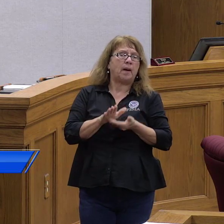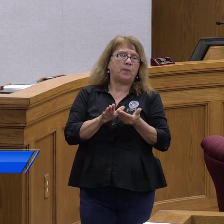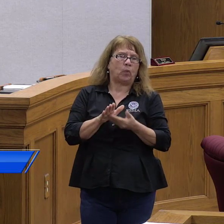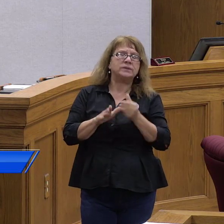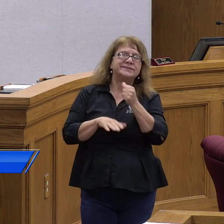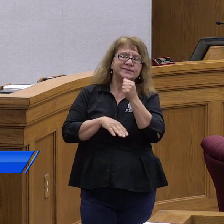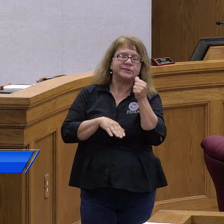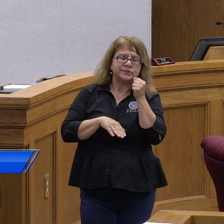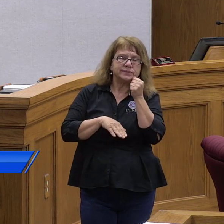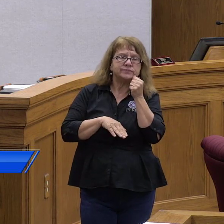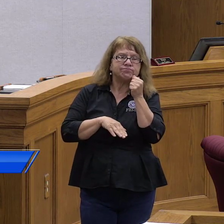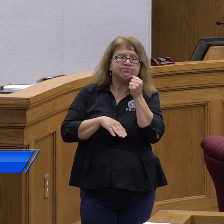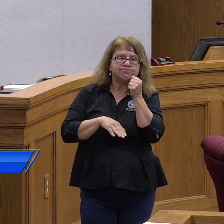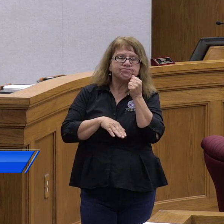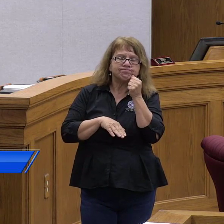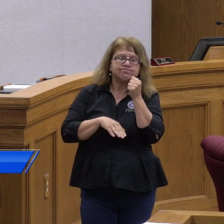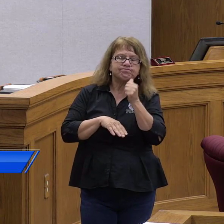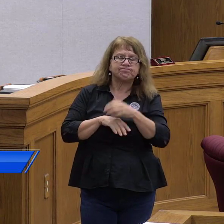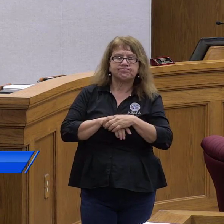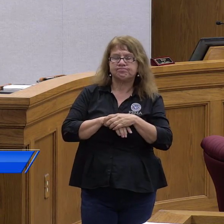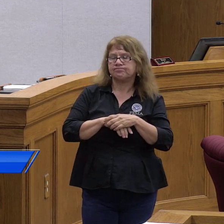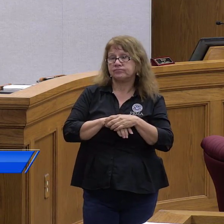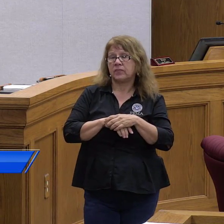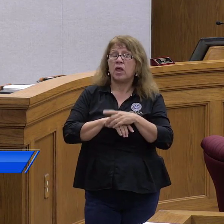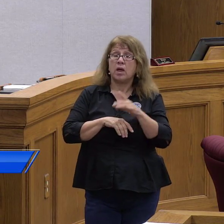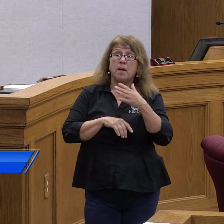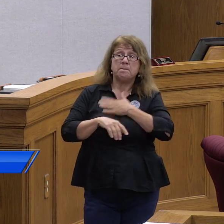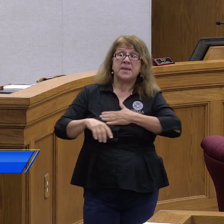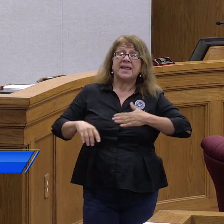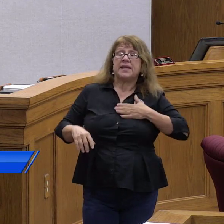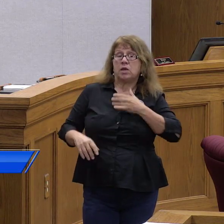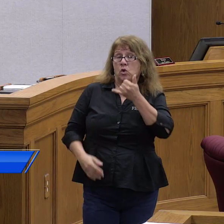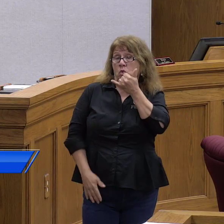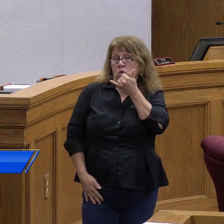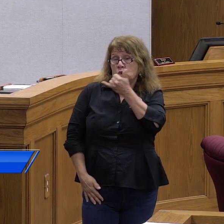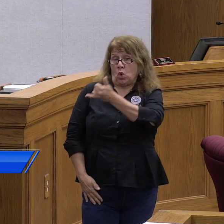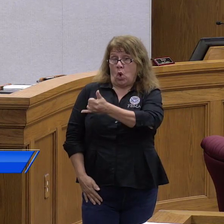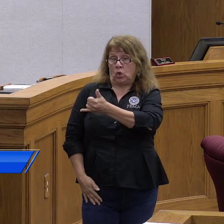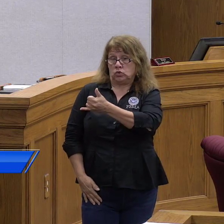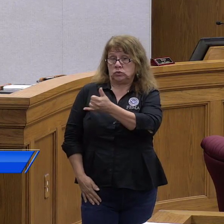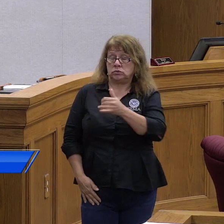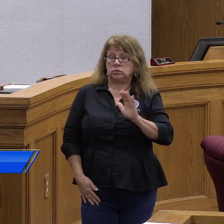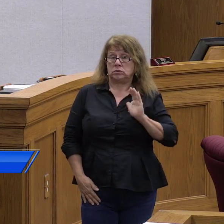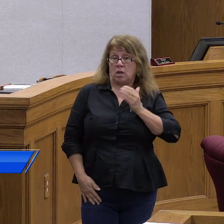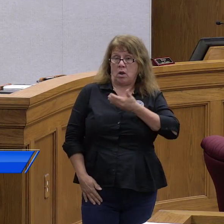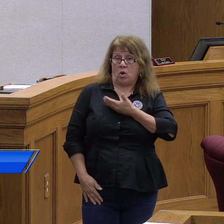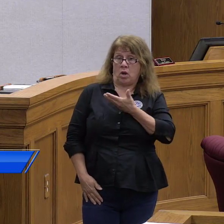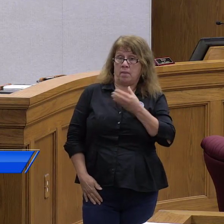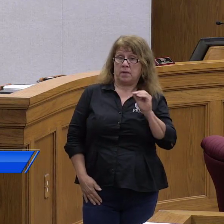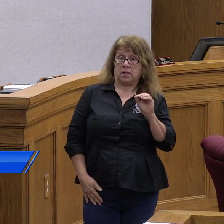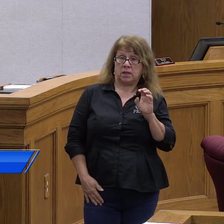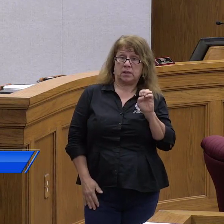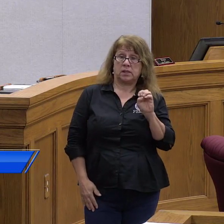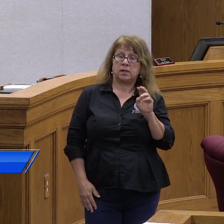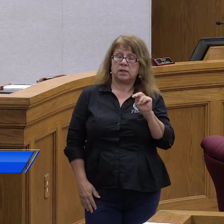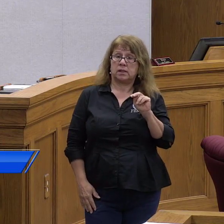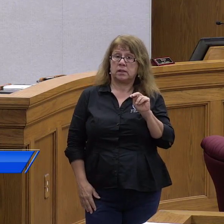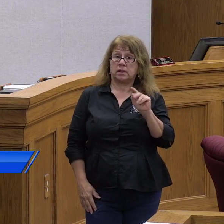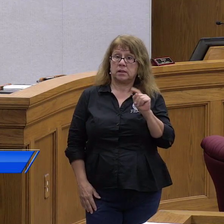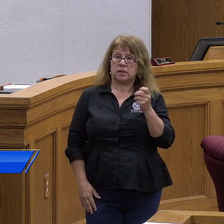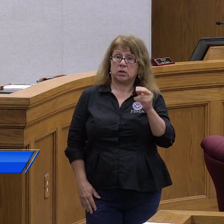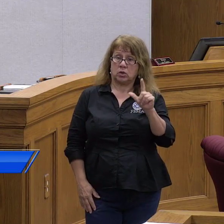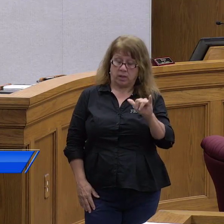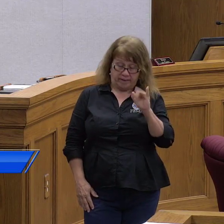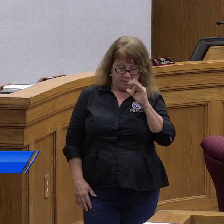yesterday. You should call into Entergy. If that doesn't come back quickly, you need to report that